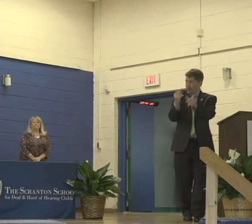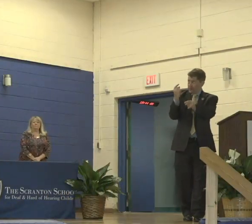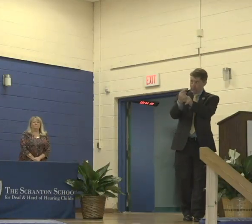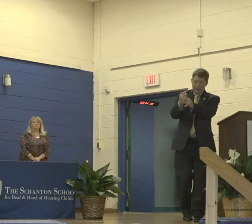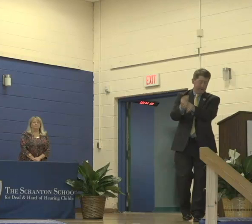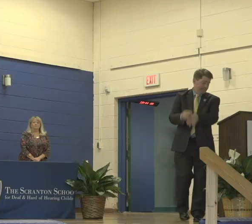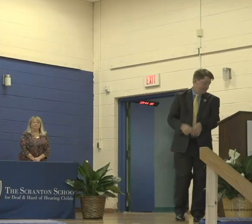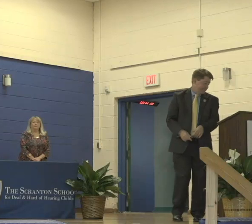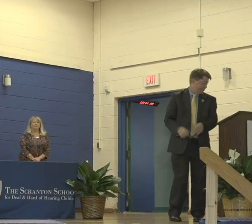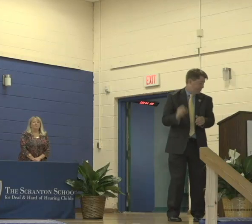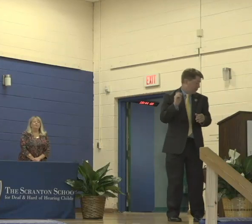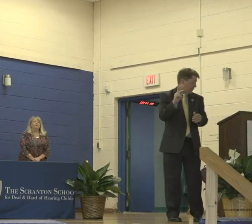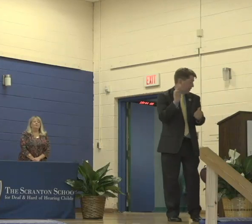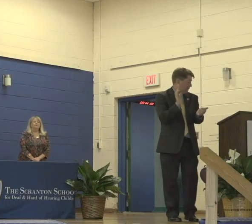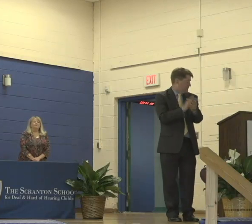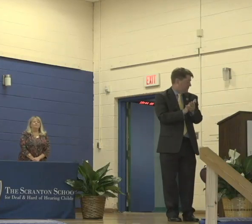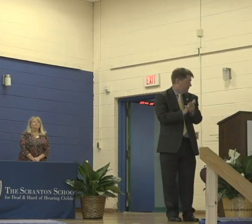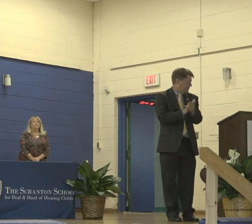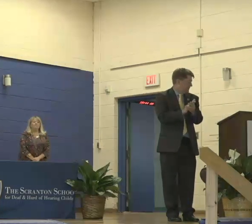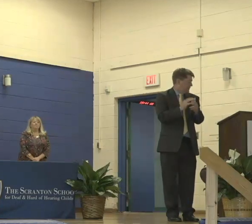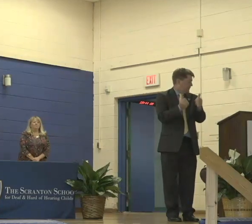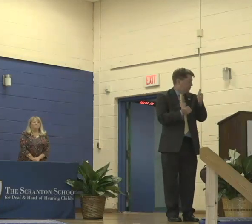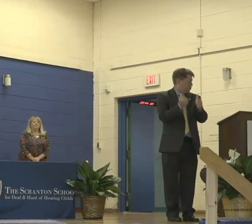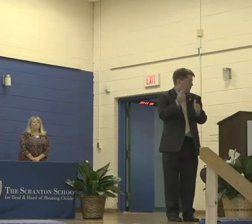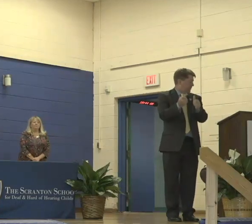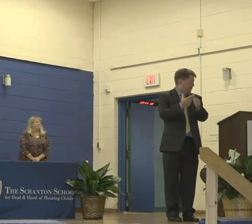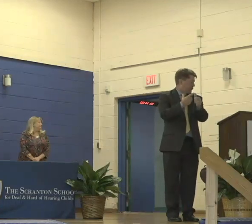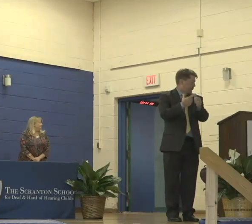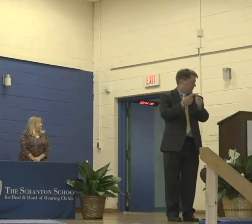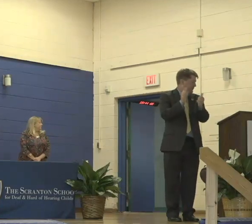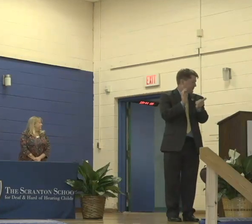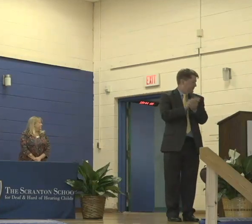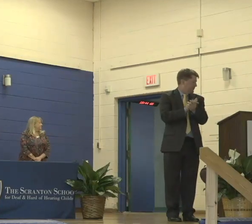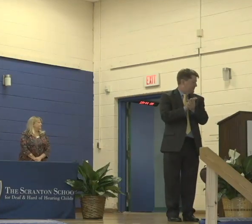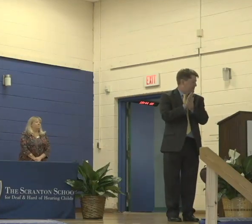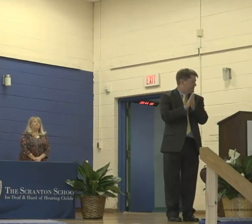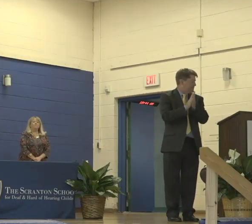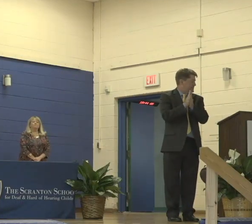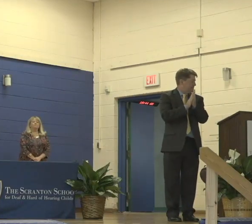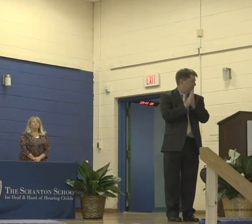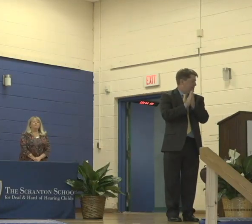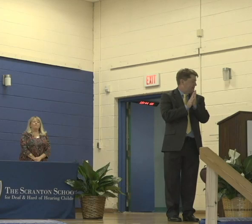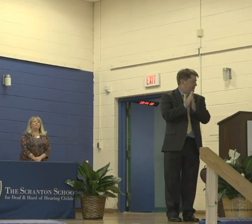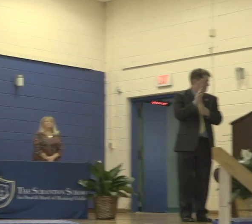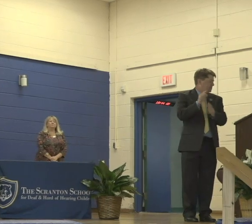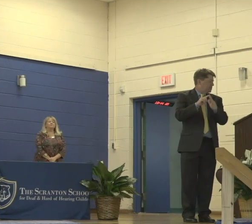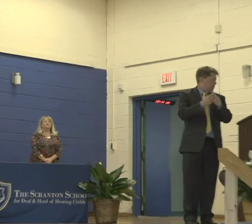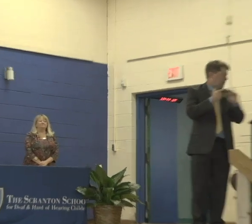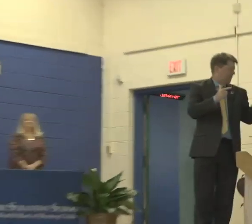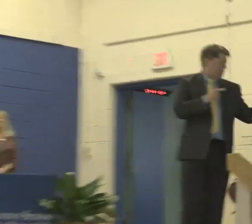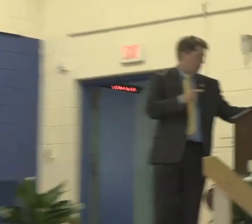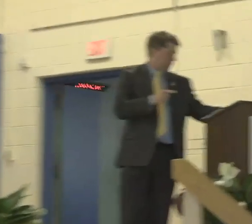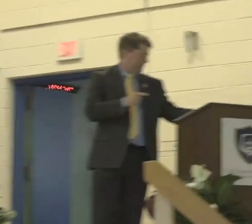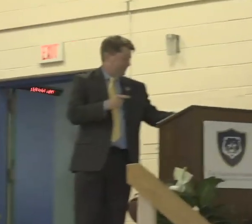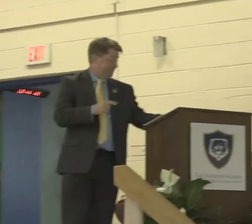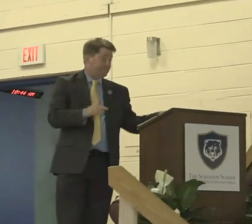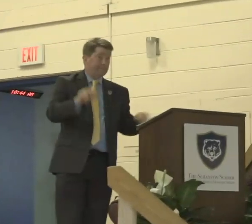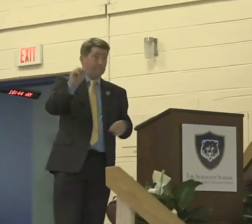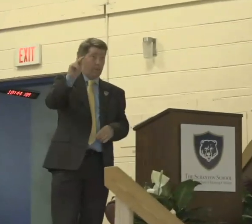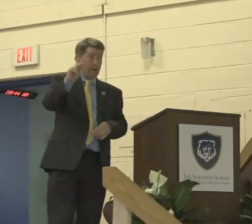All right, so which one should I pick first? I think I'm gonna start with this